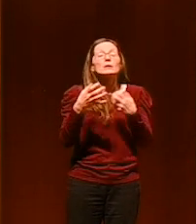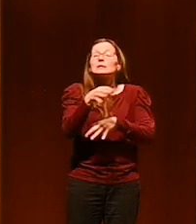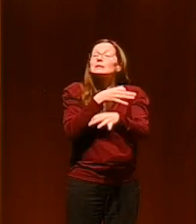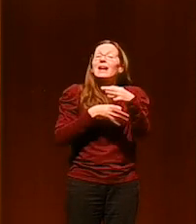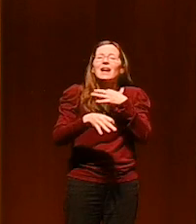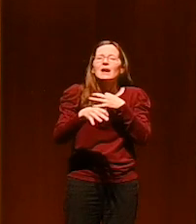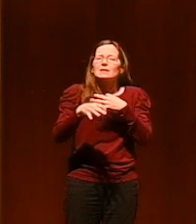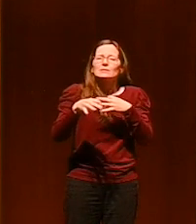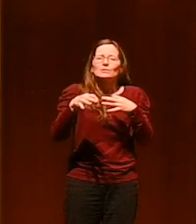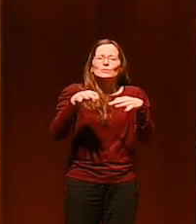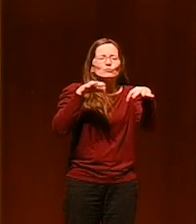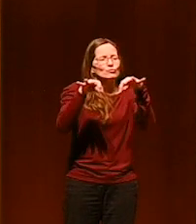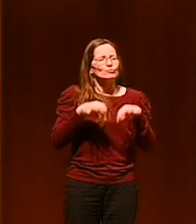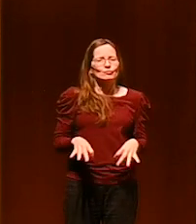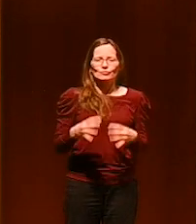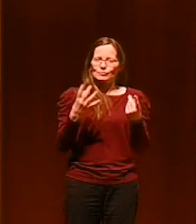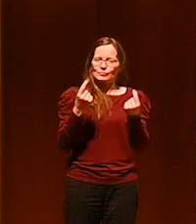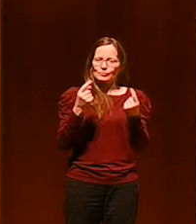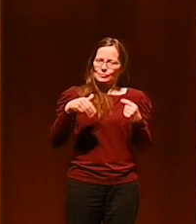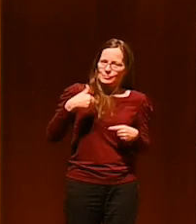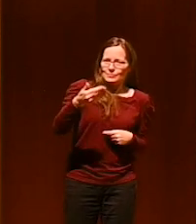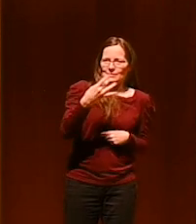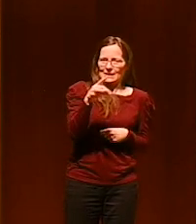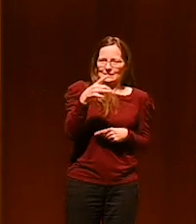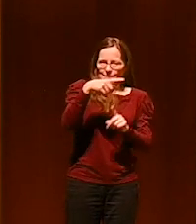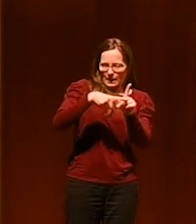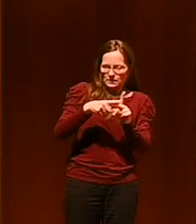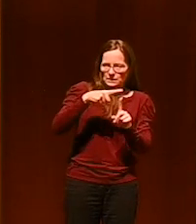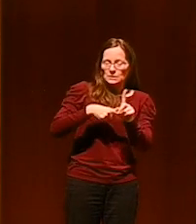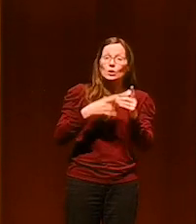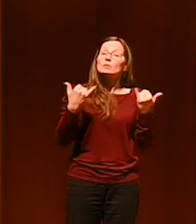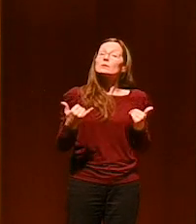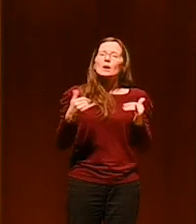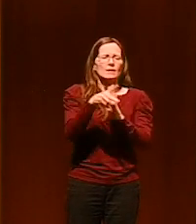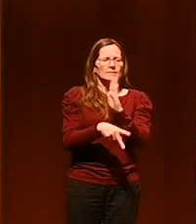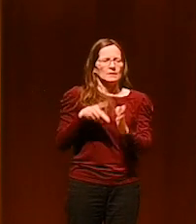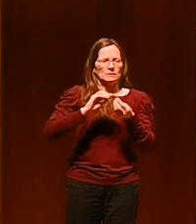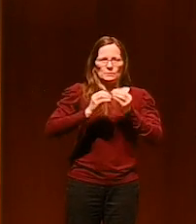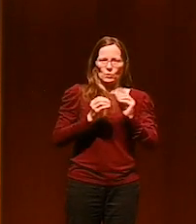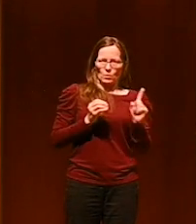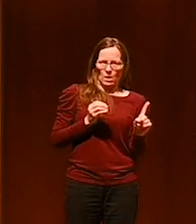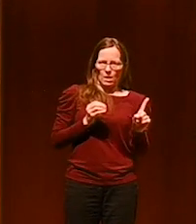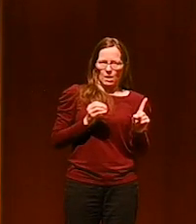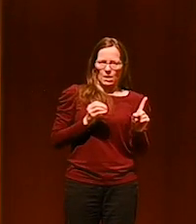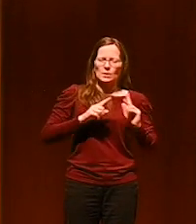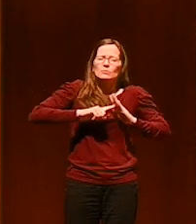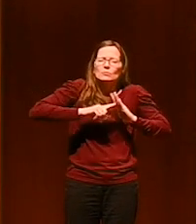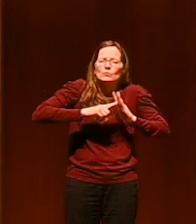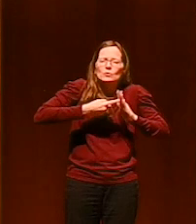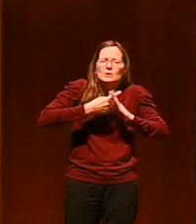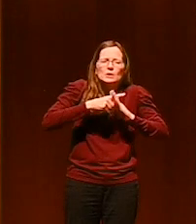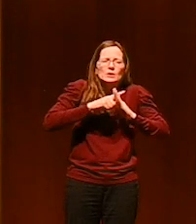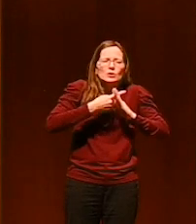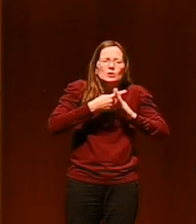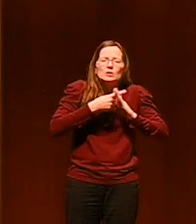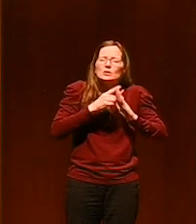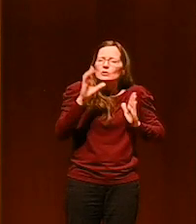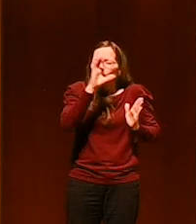months. So we are currently in phase 1 of this process. It's the preliminary research and analysis phase that includes our asset